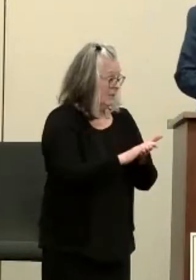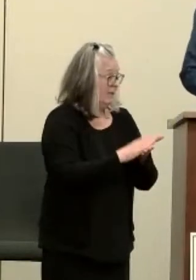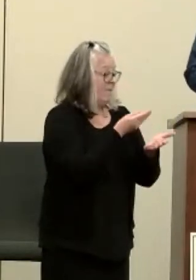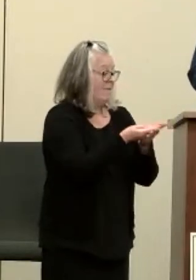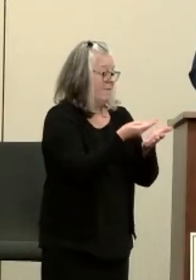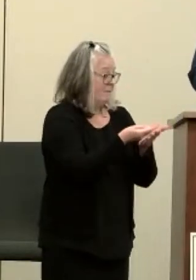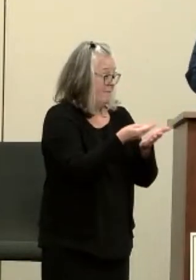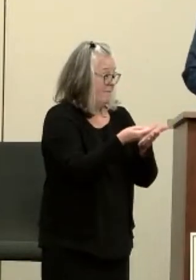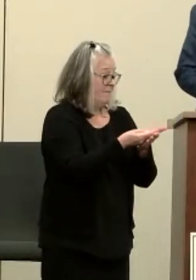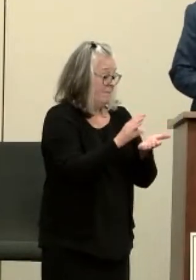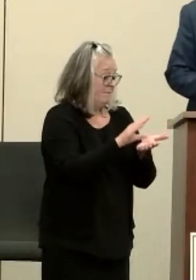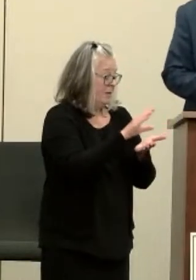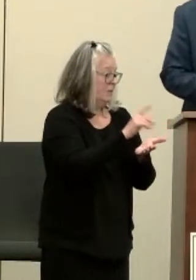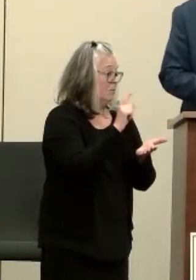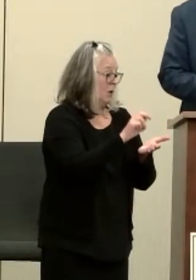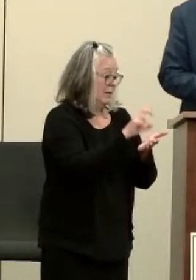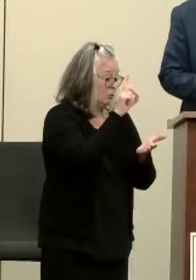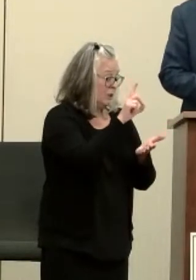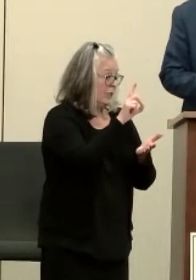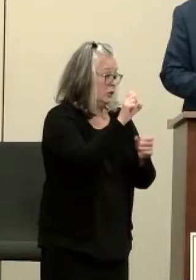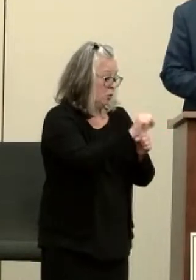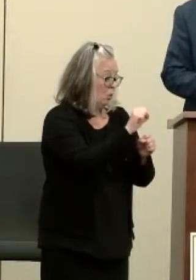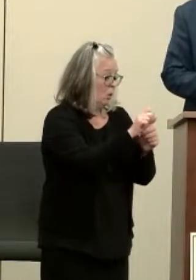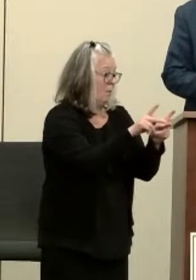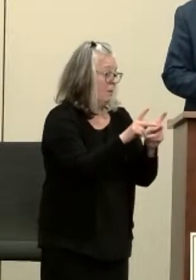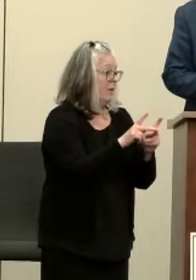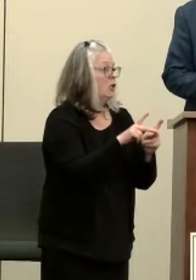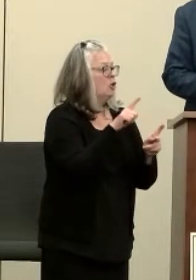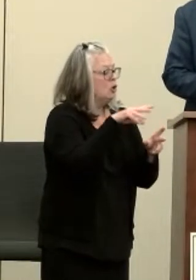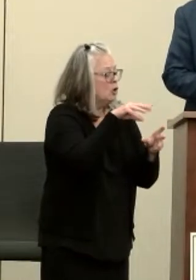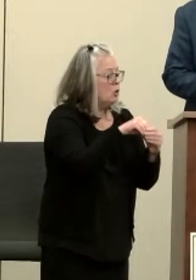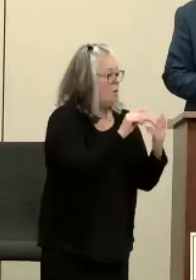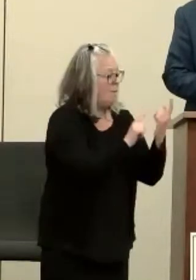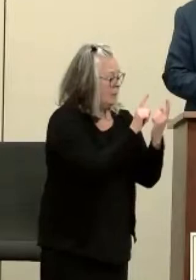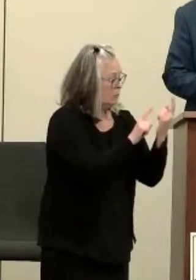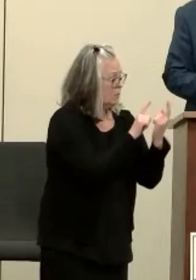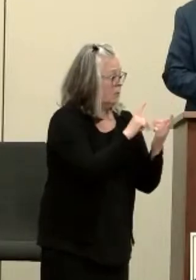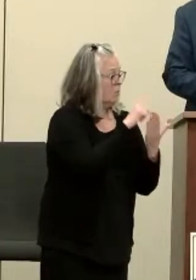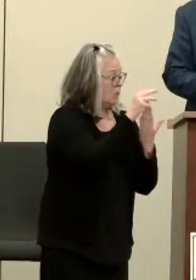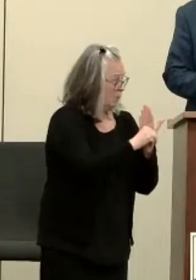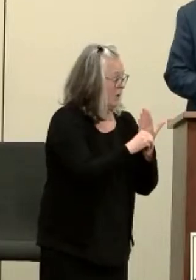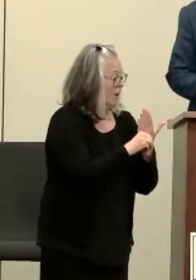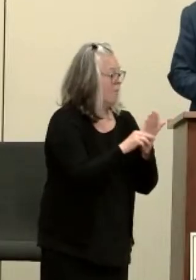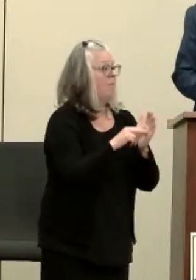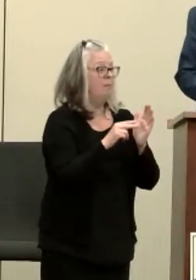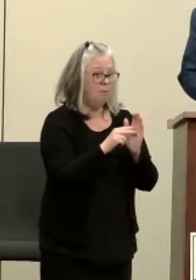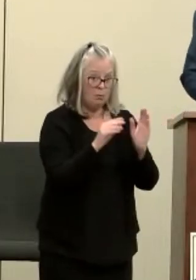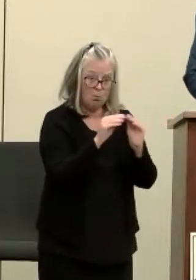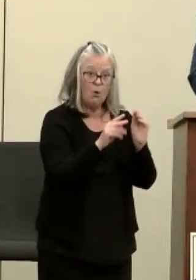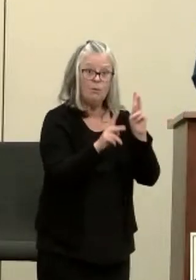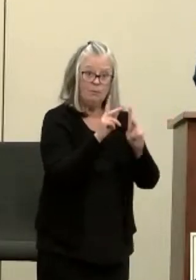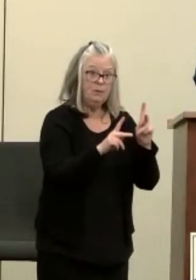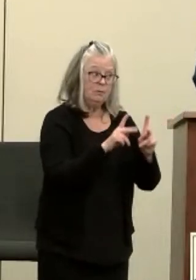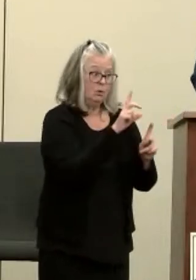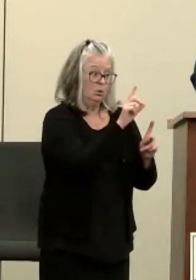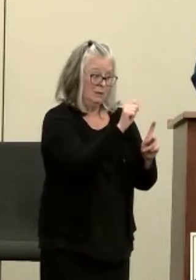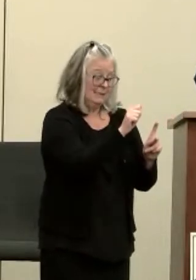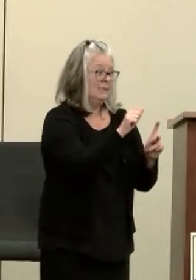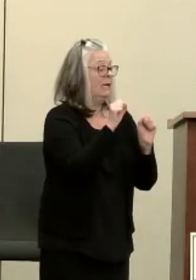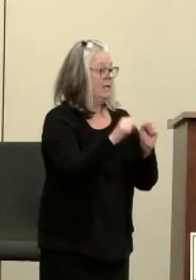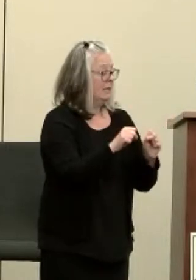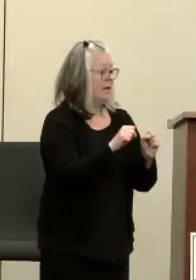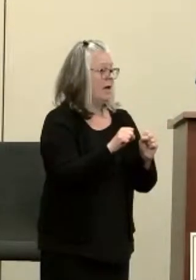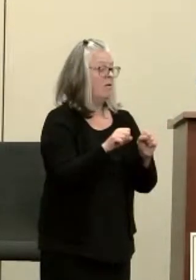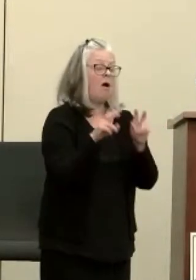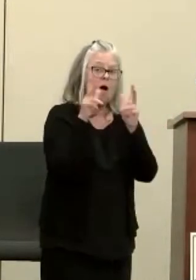funding for these education workplaces should include mentoring programs so that more folks with disabilities are able